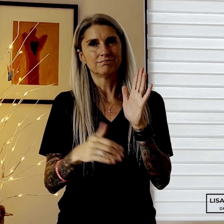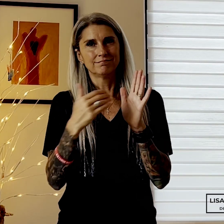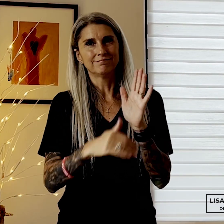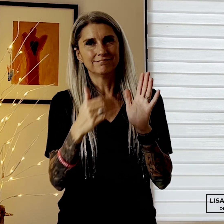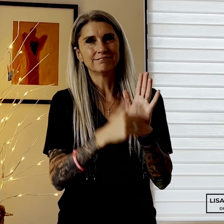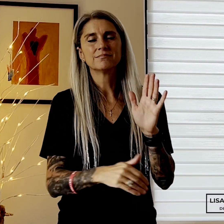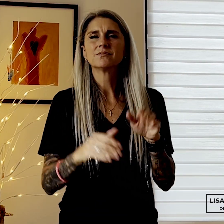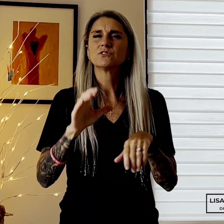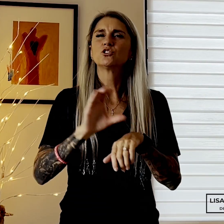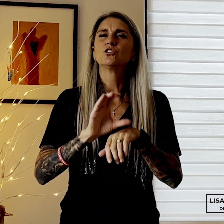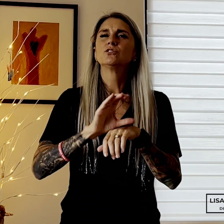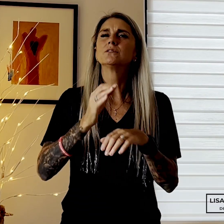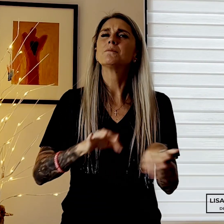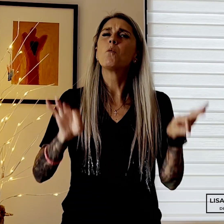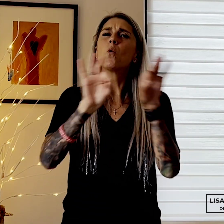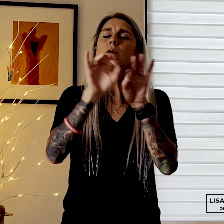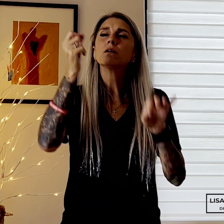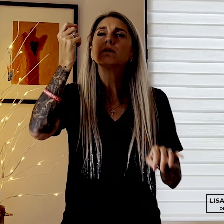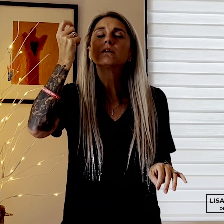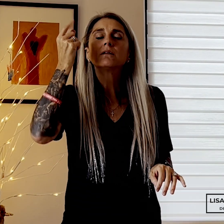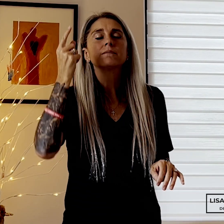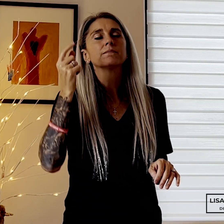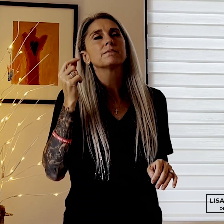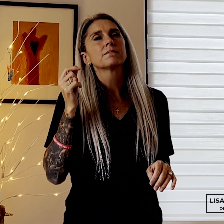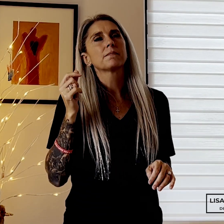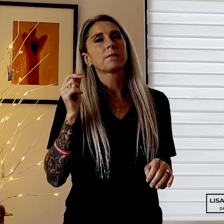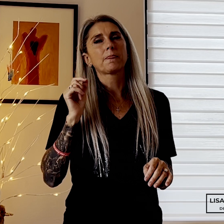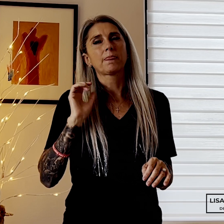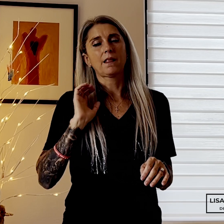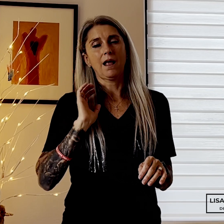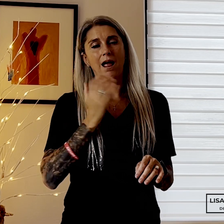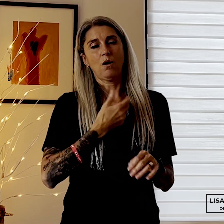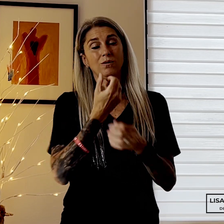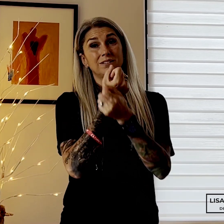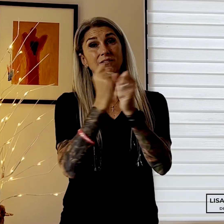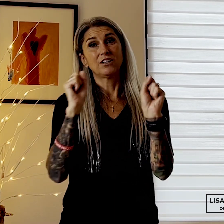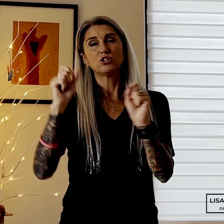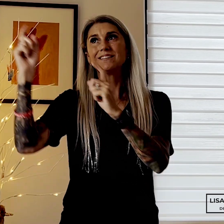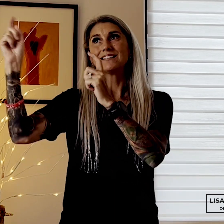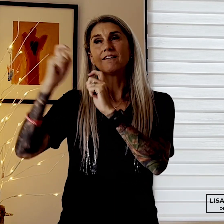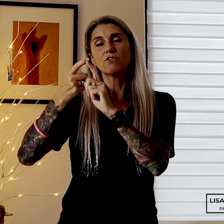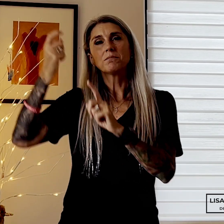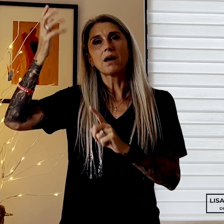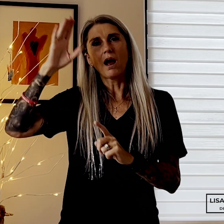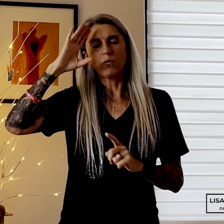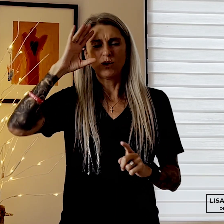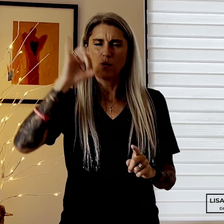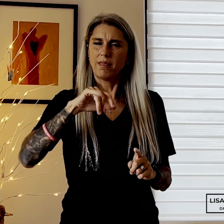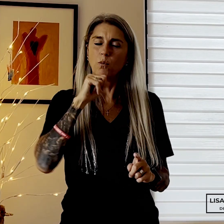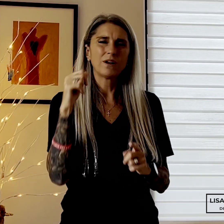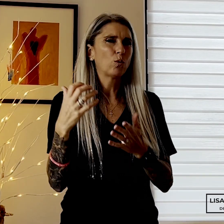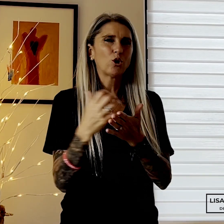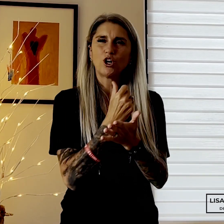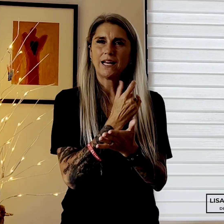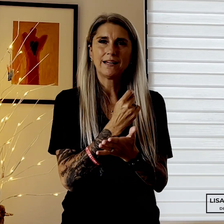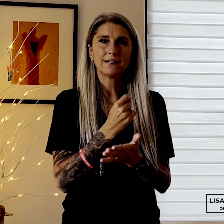church, it's important that we would understand that our salvation is a gift from God. We know that. We don't earn